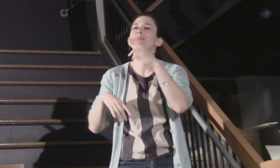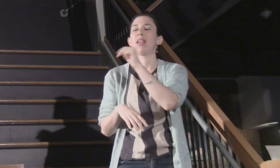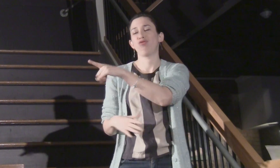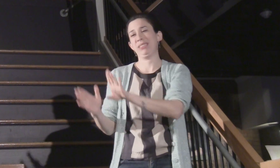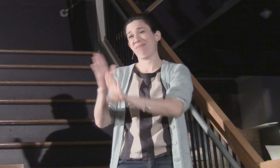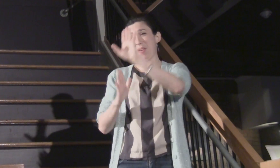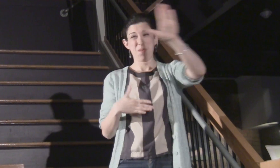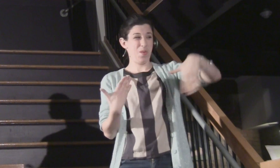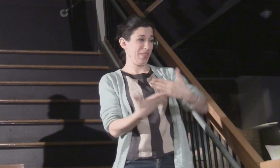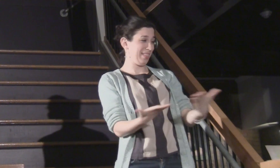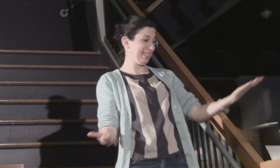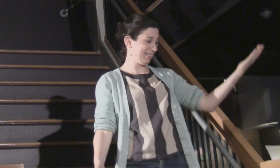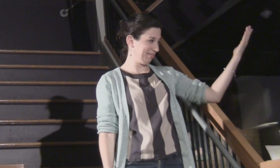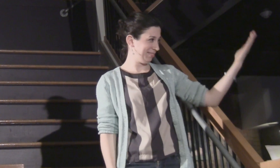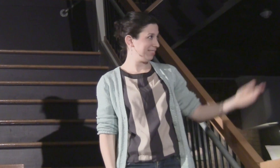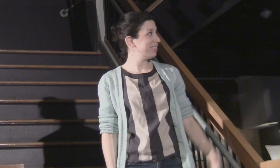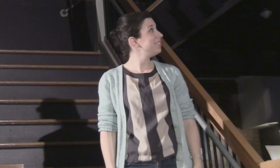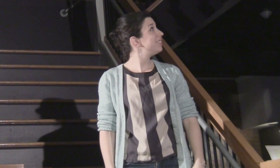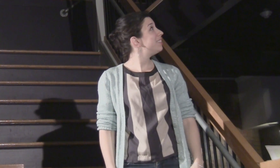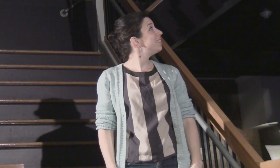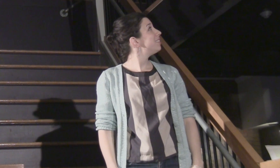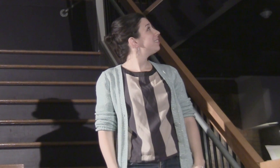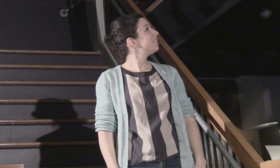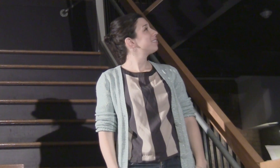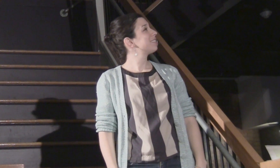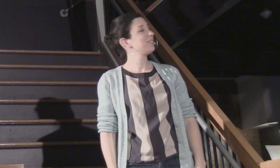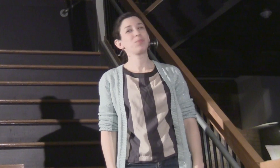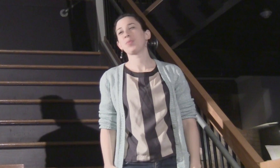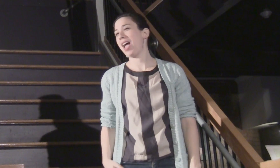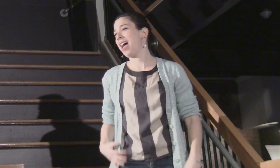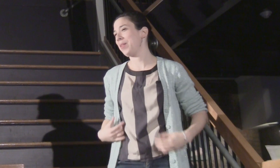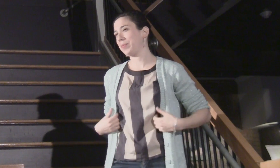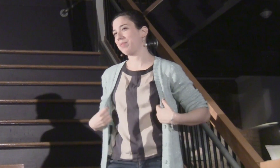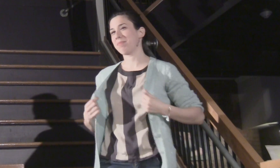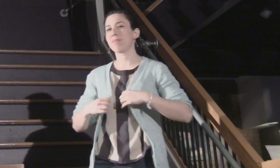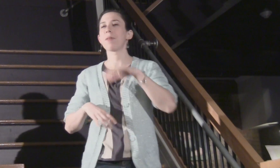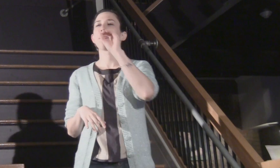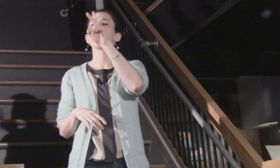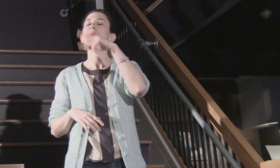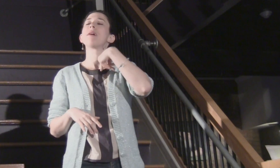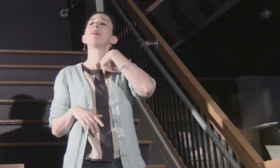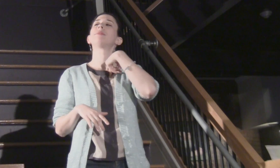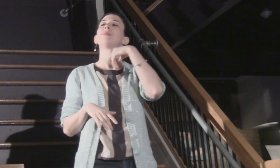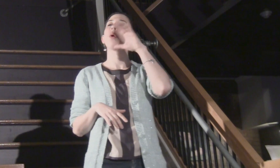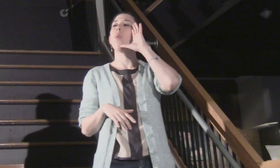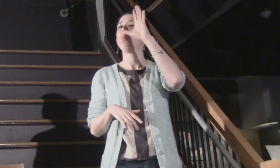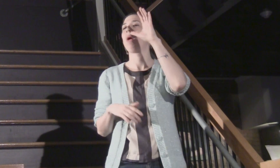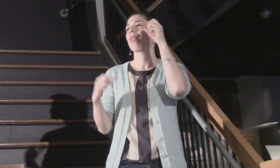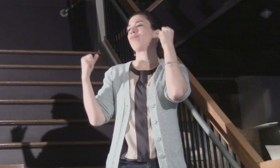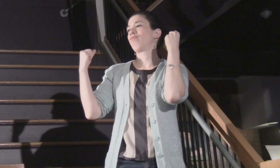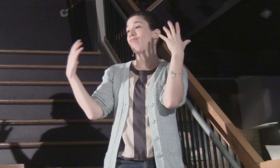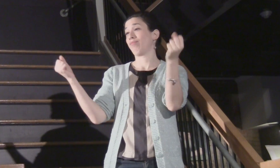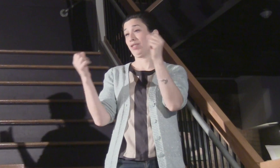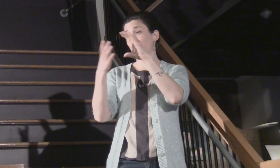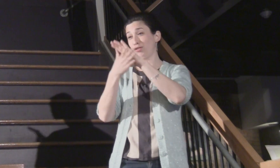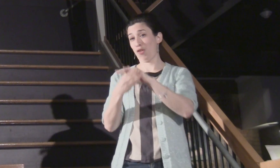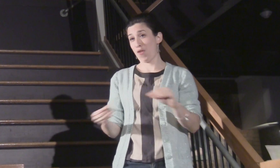we developed it together. I gave her some ideas, but I was very busy with grad school at the time. So anyway, I'm going